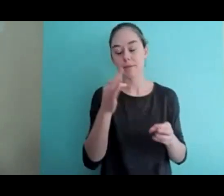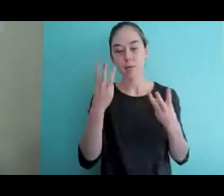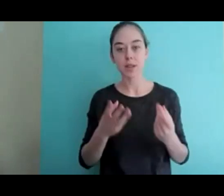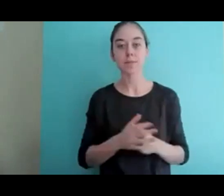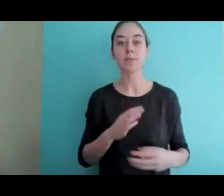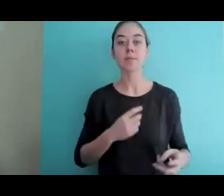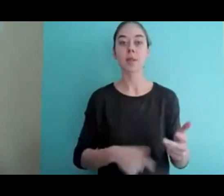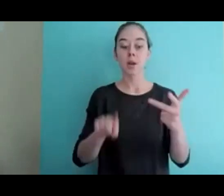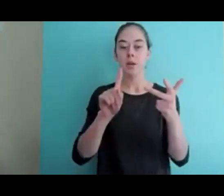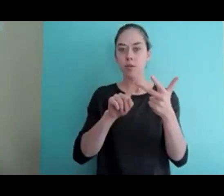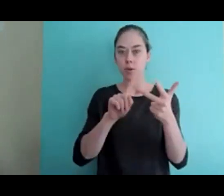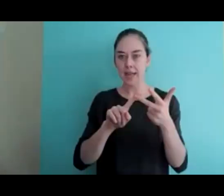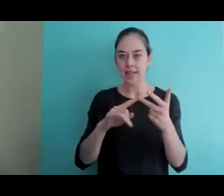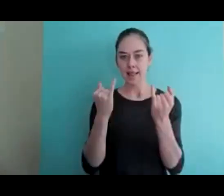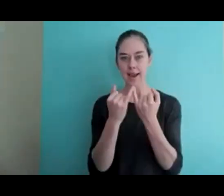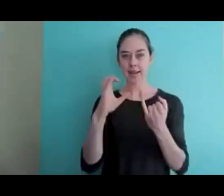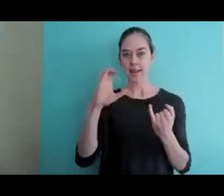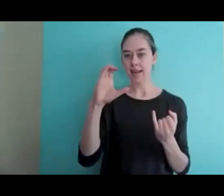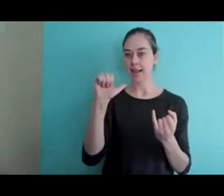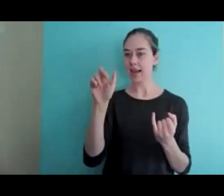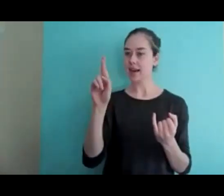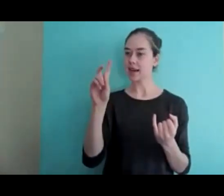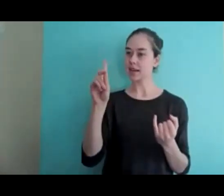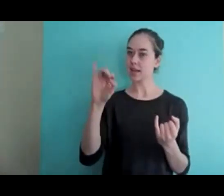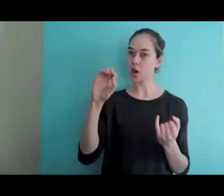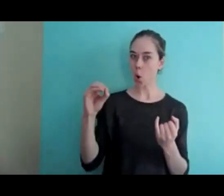little bit of cardio. Knee pop, pop, pop, pop, pop, pop,